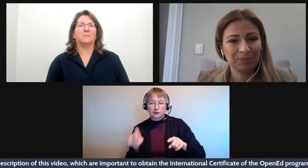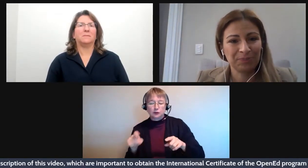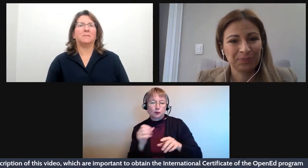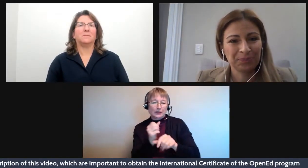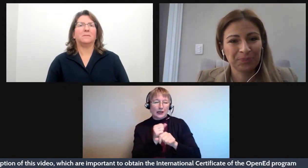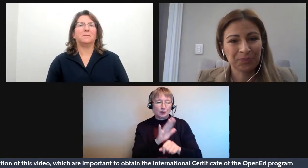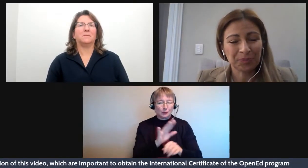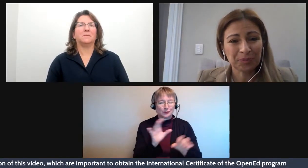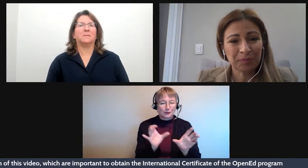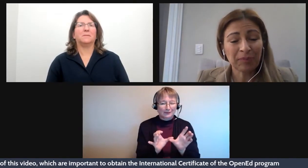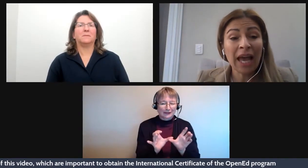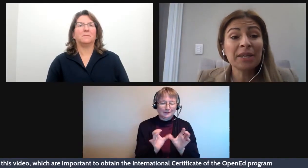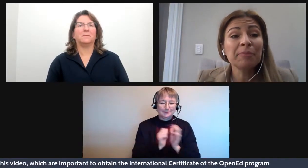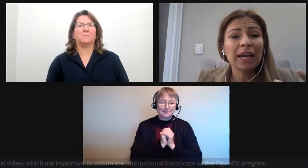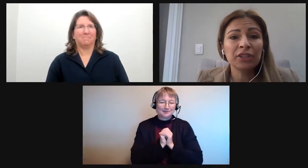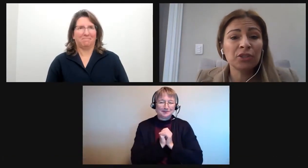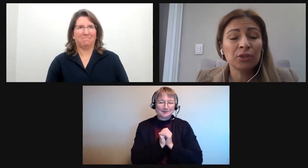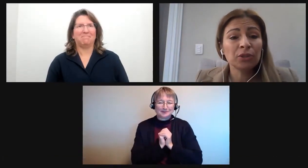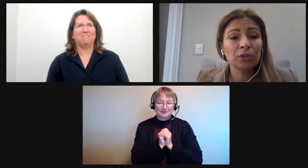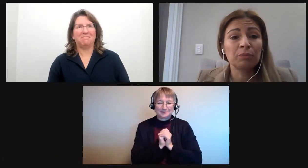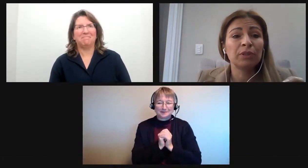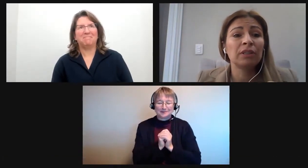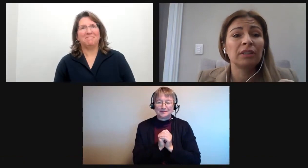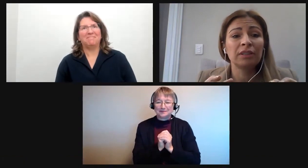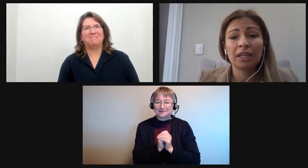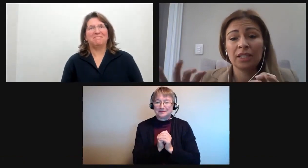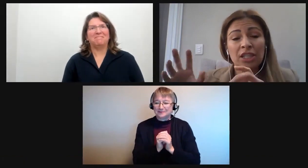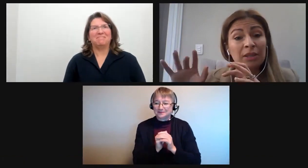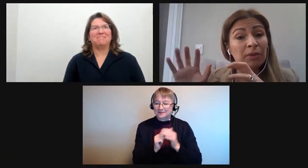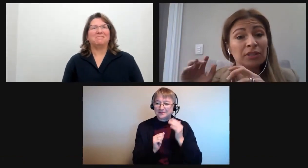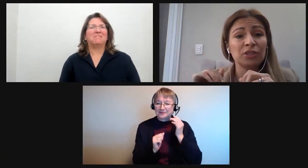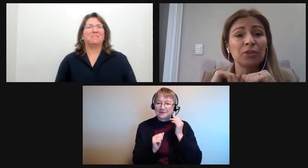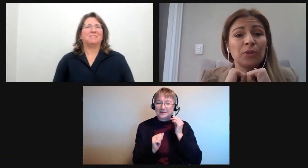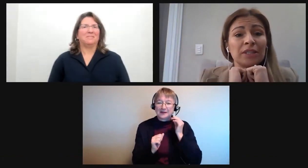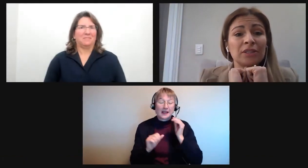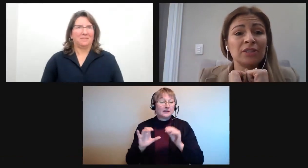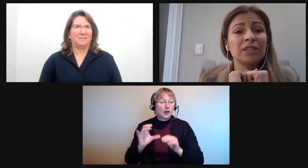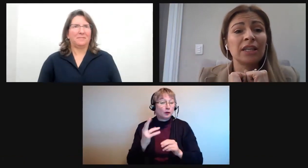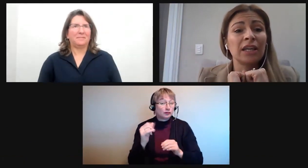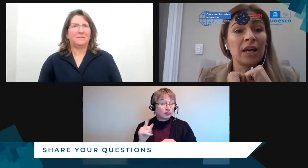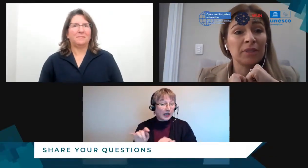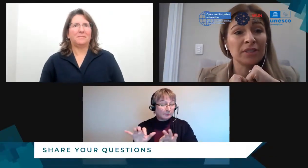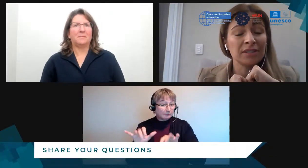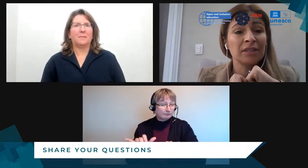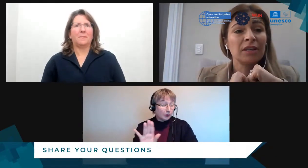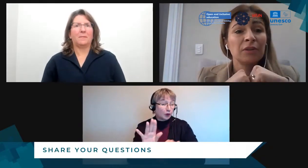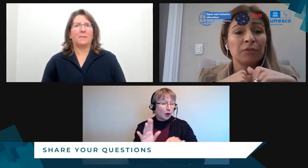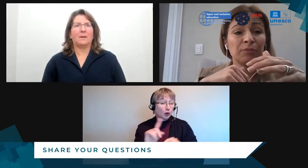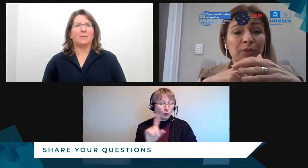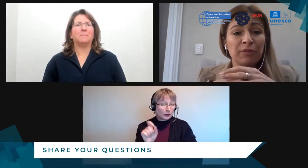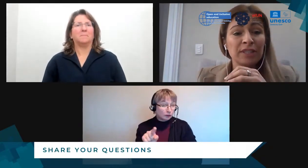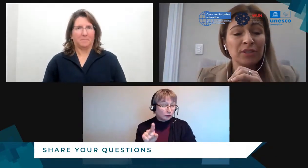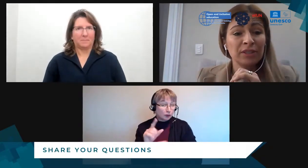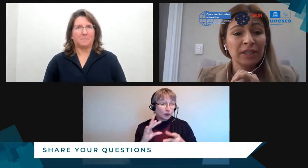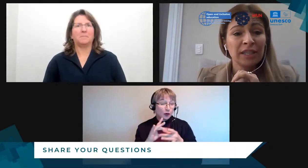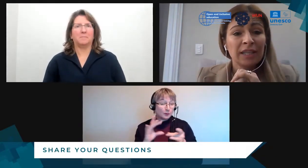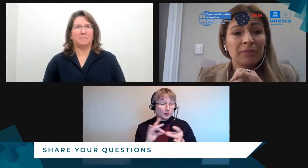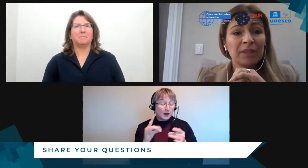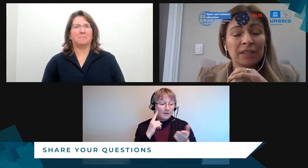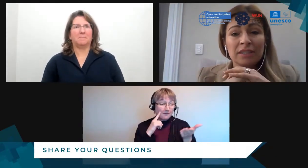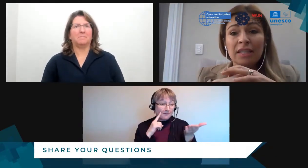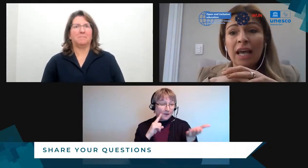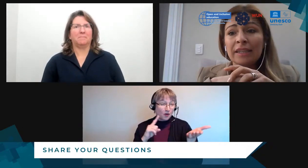certificate. I invite you to put on the chat box your questions and comments for the